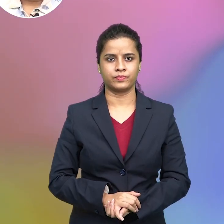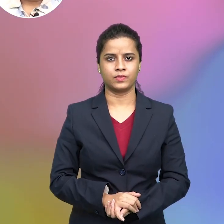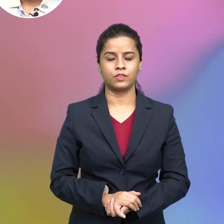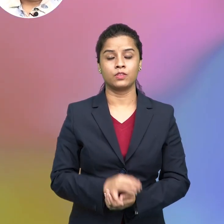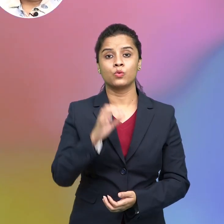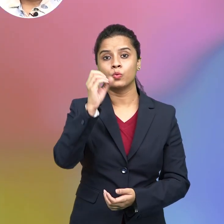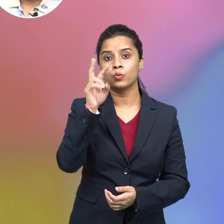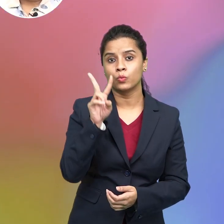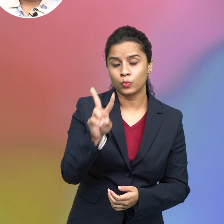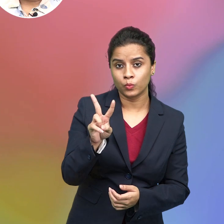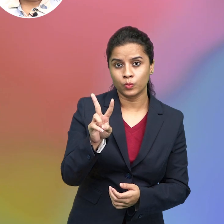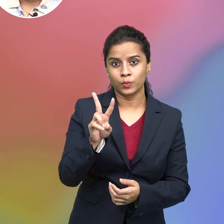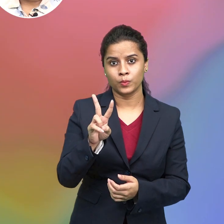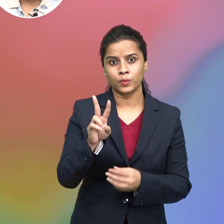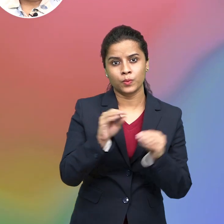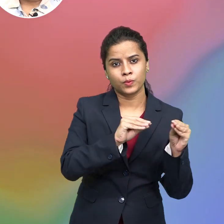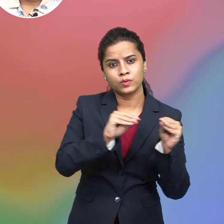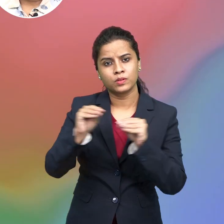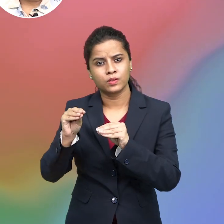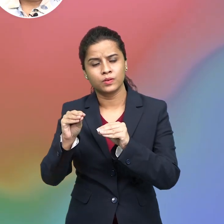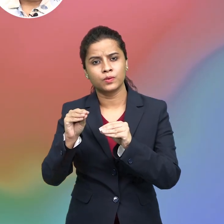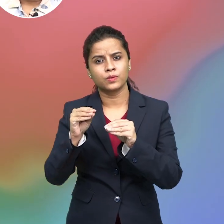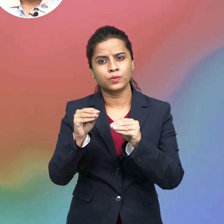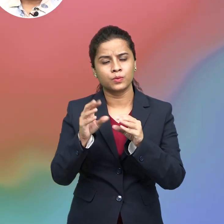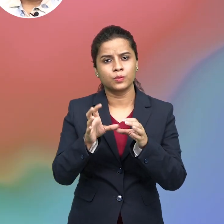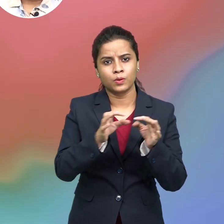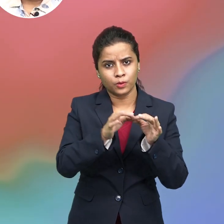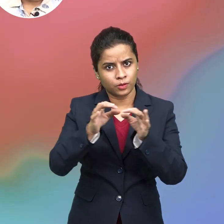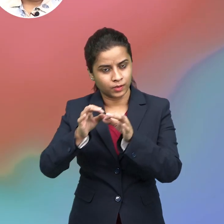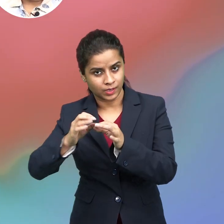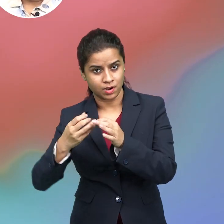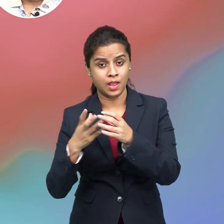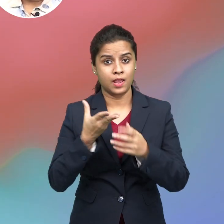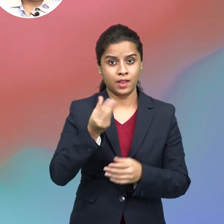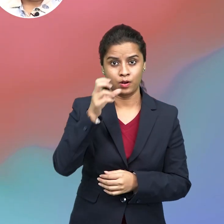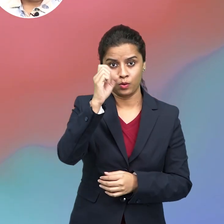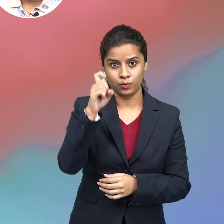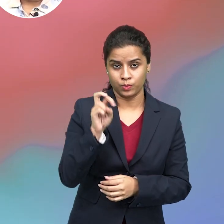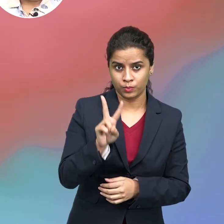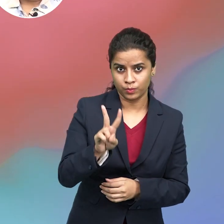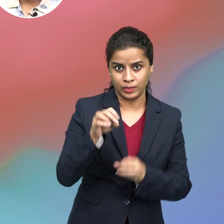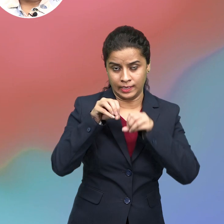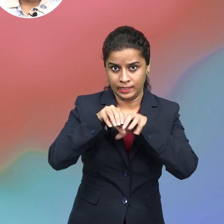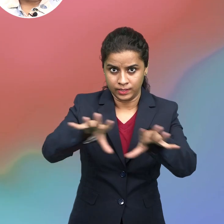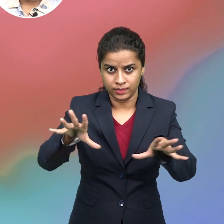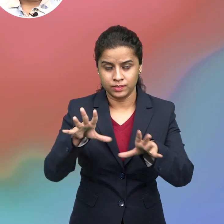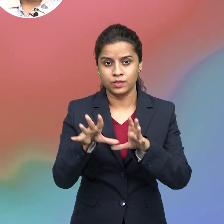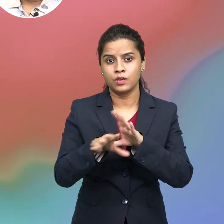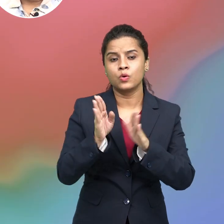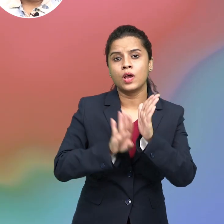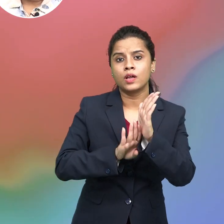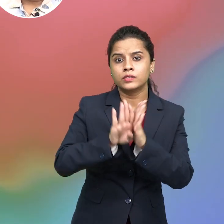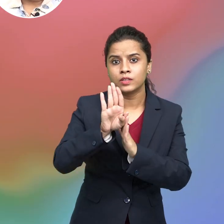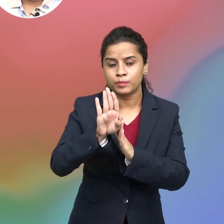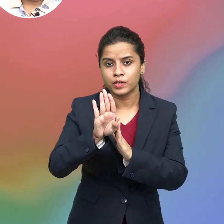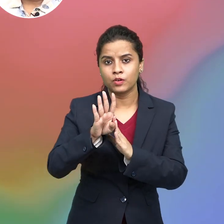Thus, oxygen passes into cells and carbon dioxide is released due to